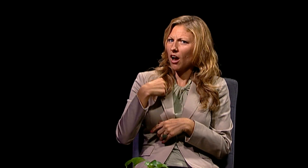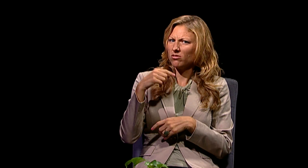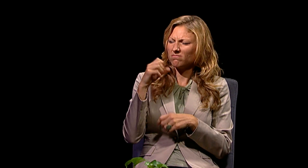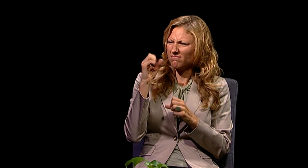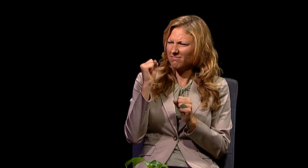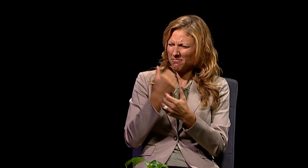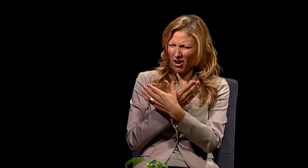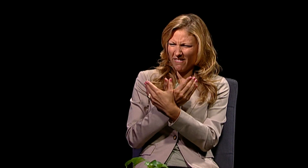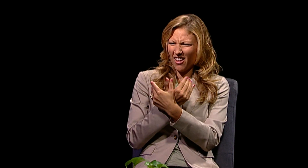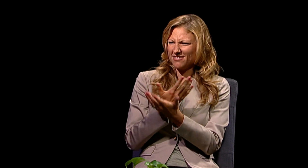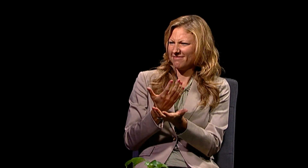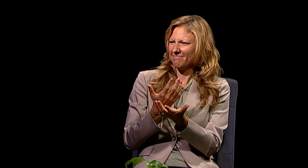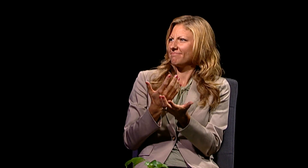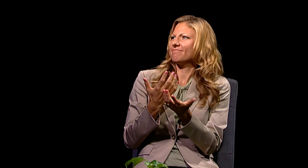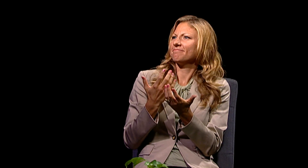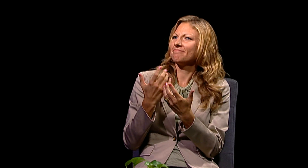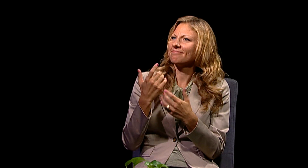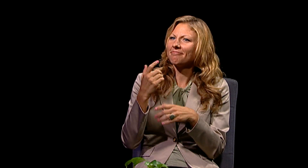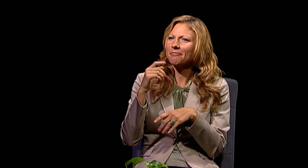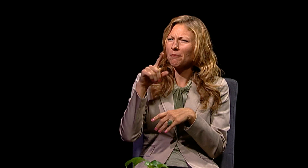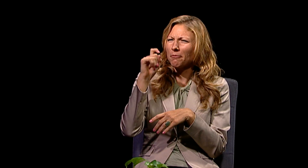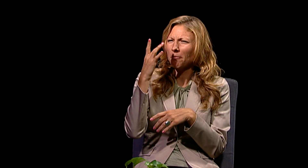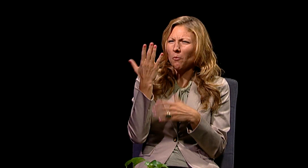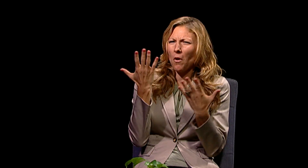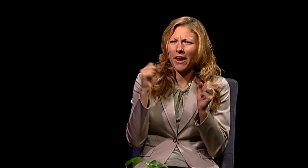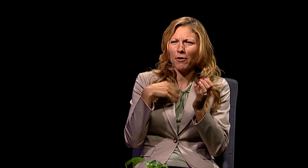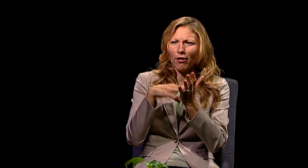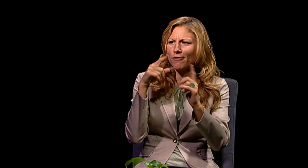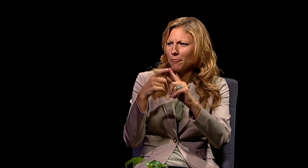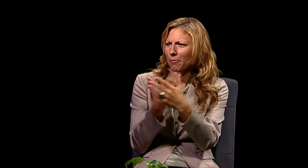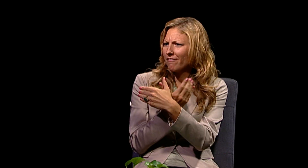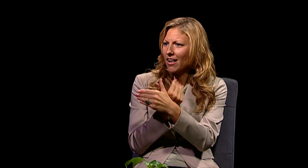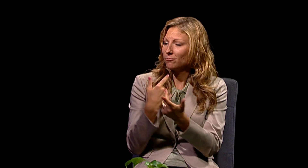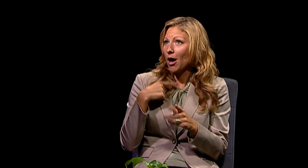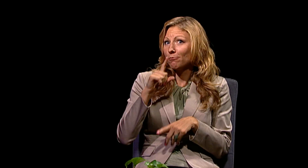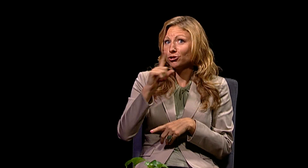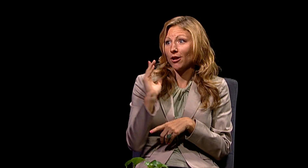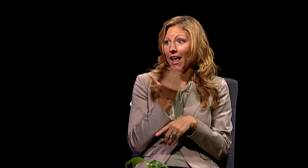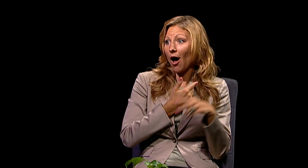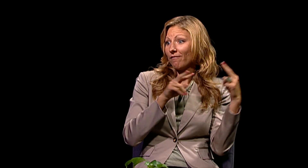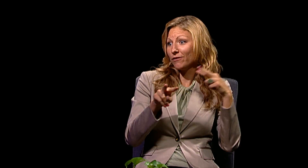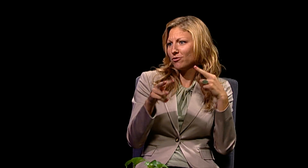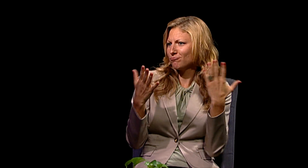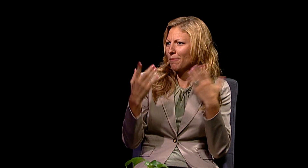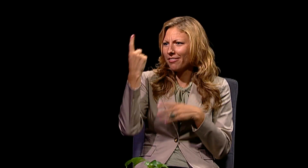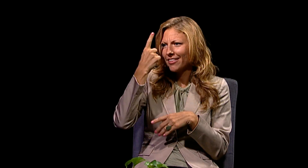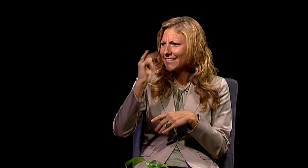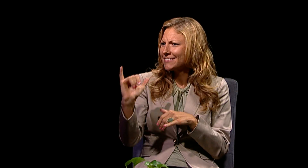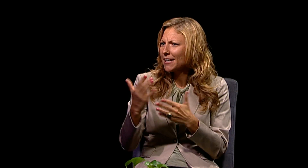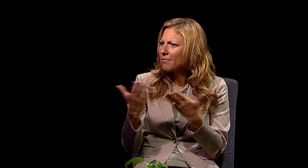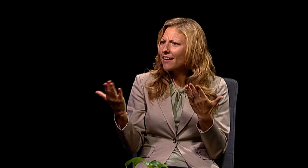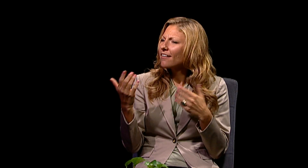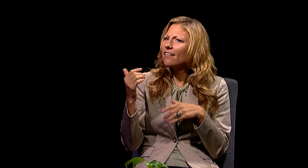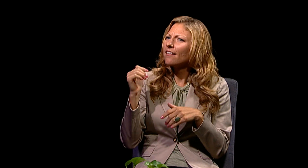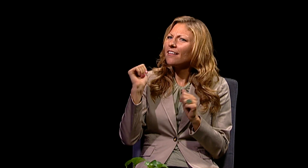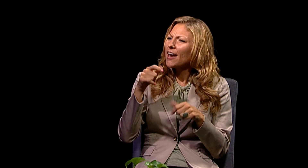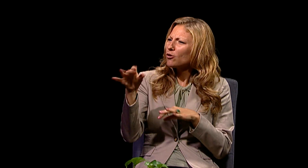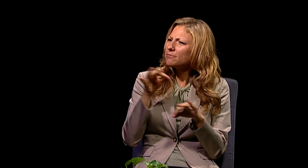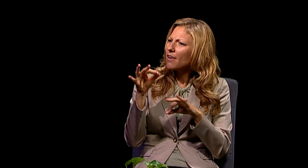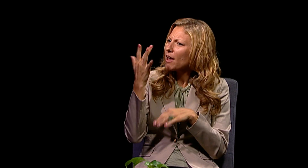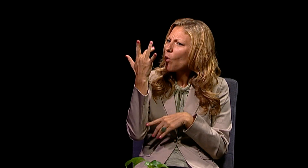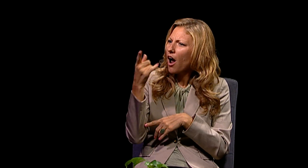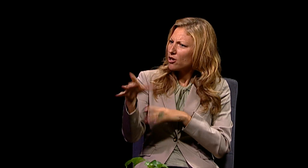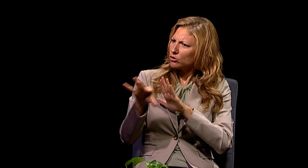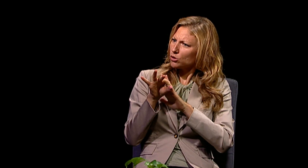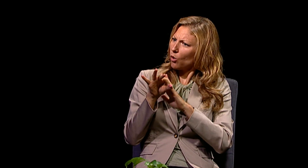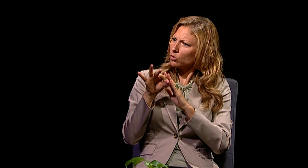I learned a little bit about your research beforehand, and my first thought was, why butterflies? What can we learn about butterflies? And so I'm sure some of